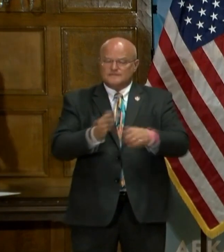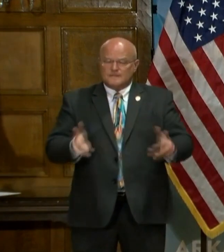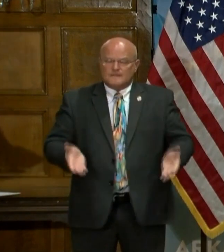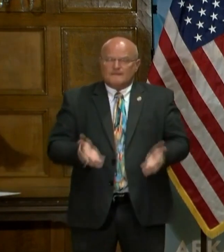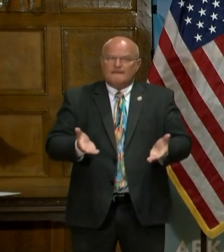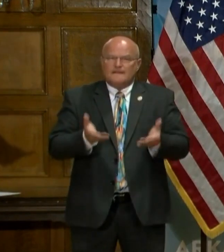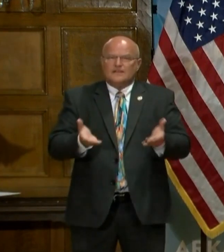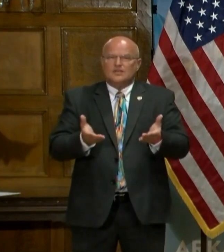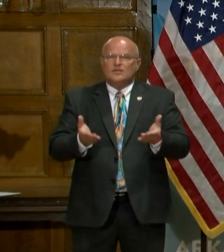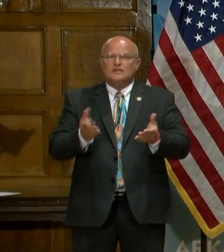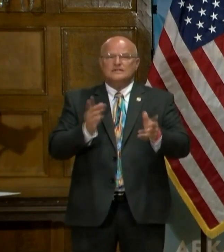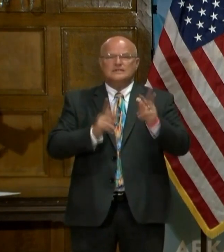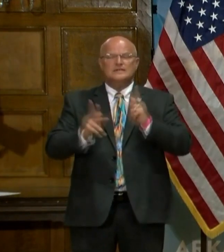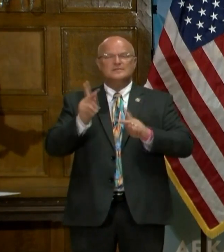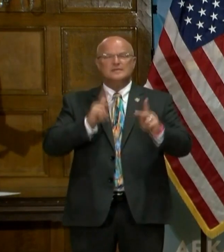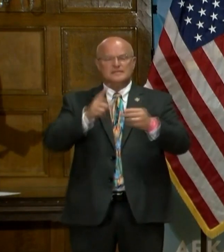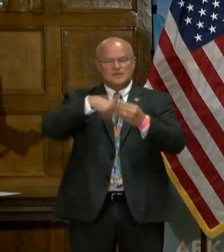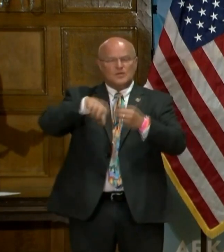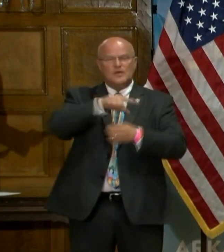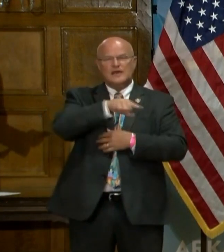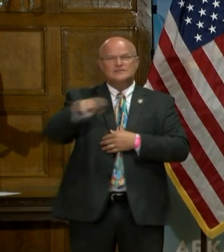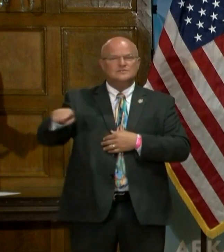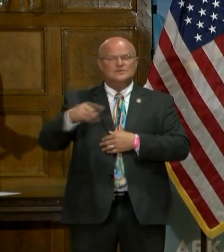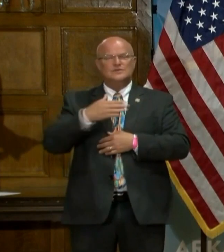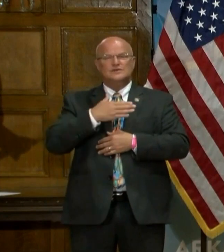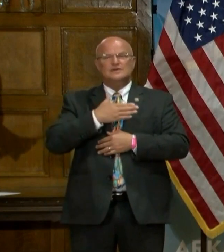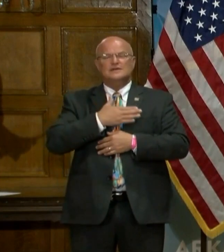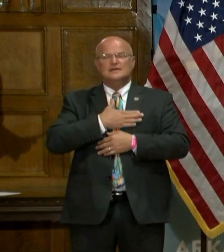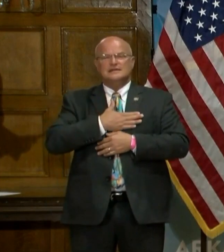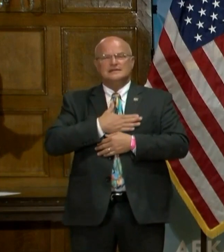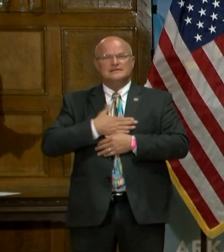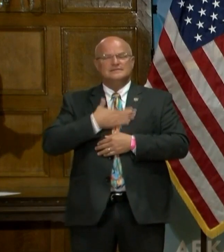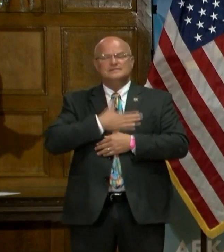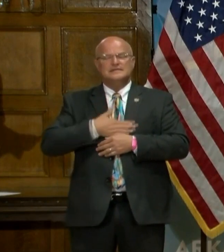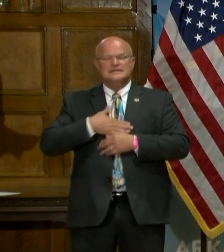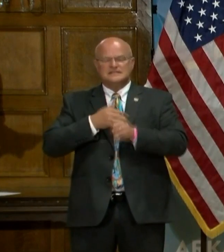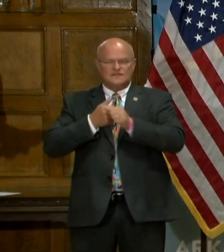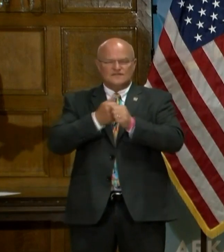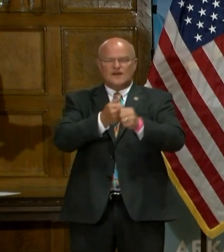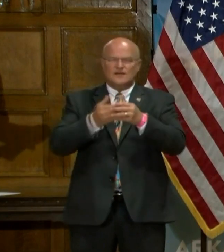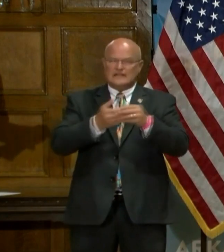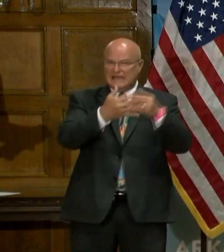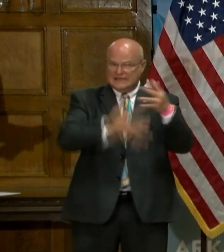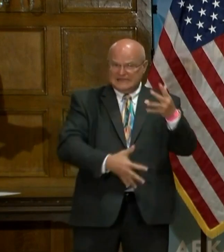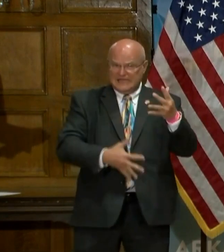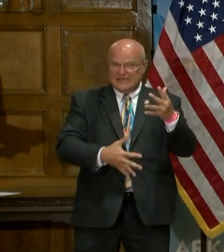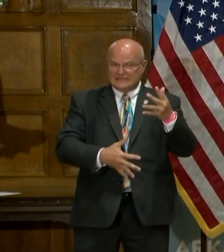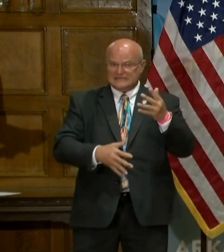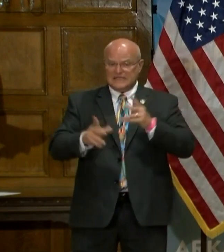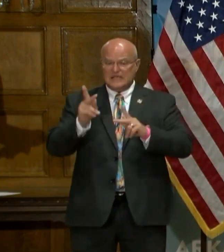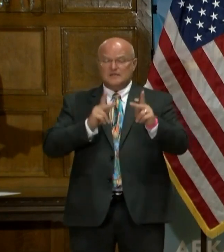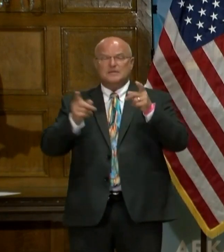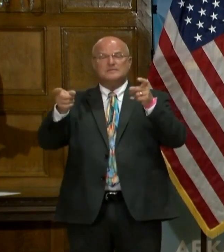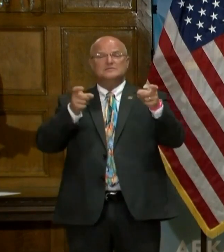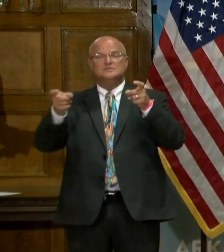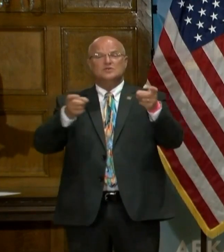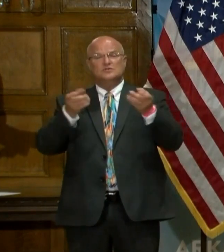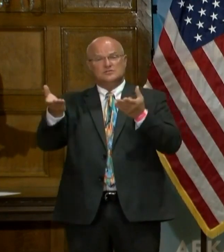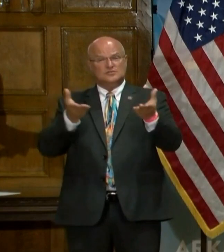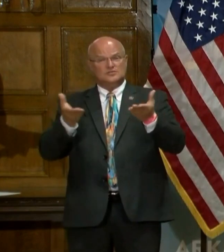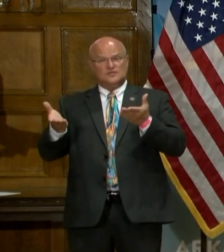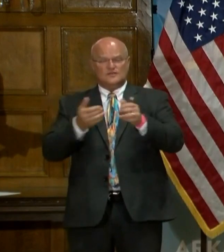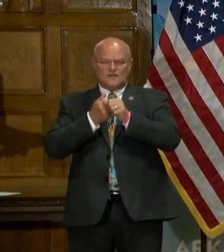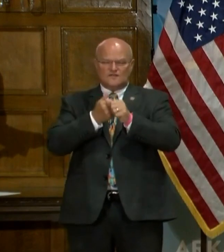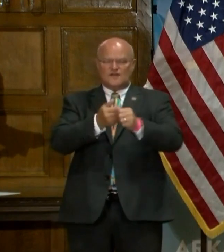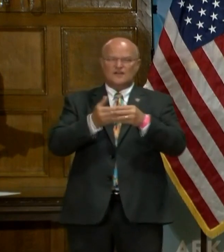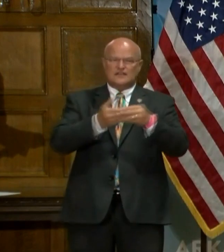encourage your fellow participants to follow those guidelines, and those who are in charge of the services